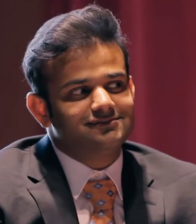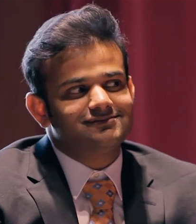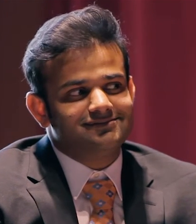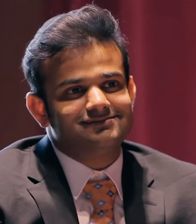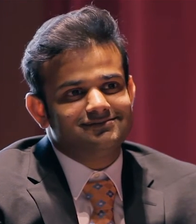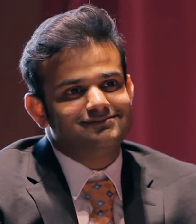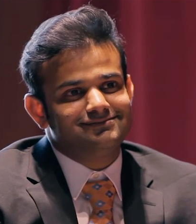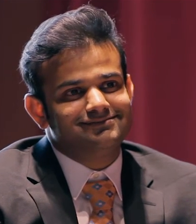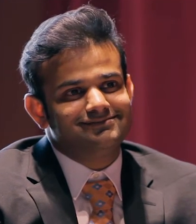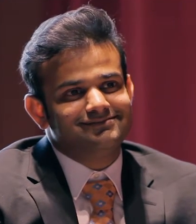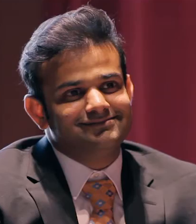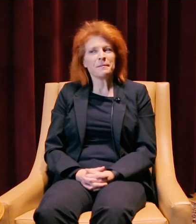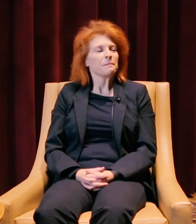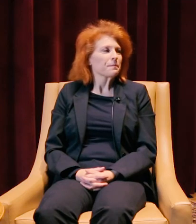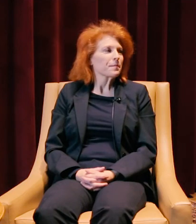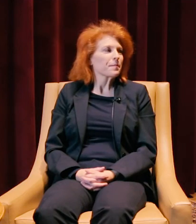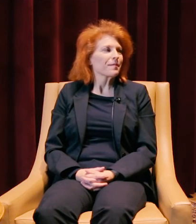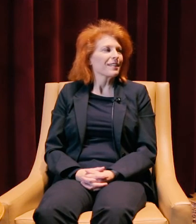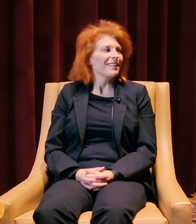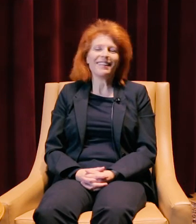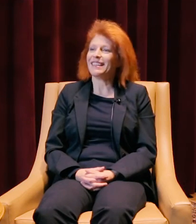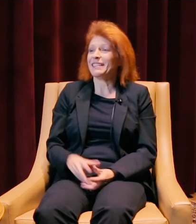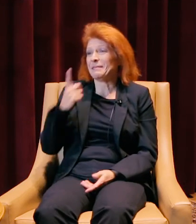Wherever you feel you're led.